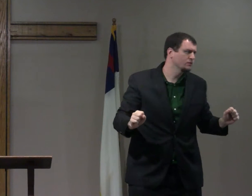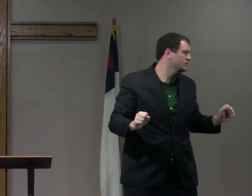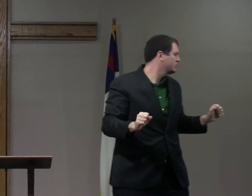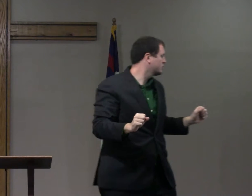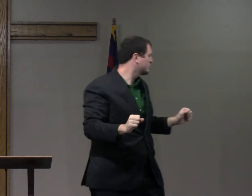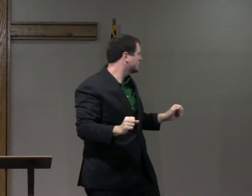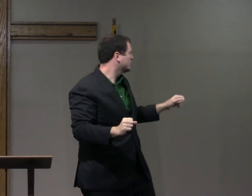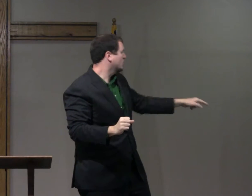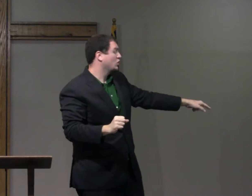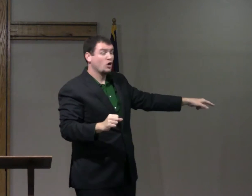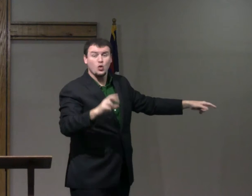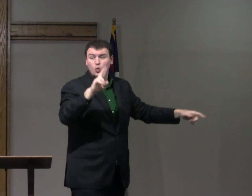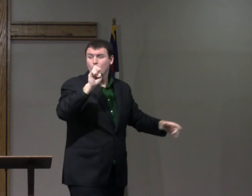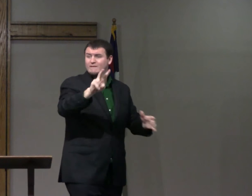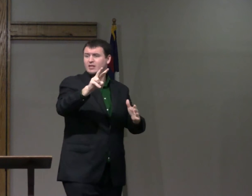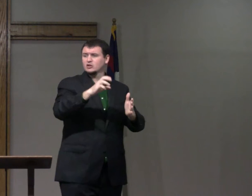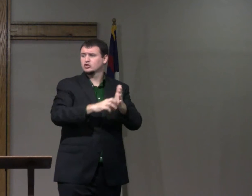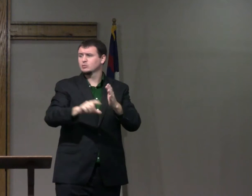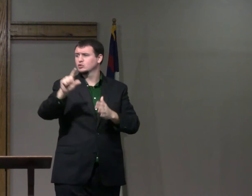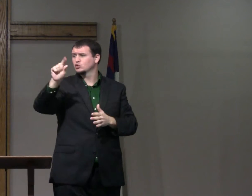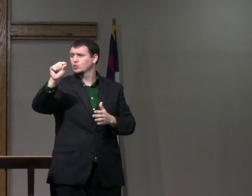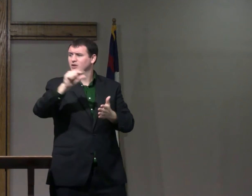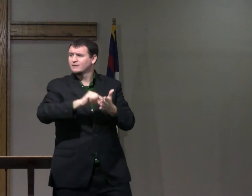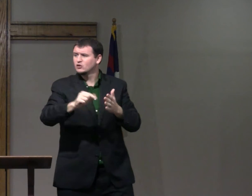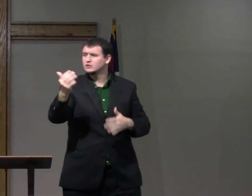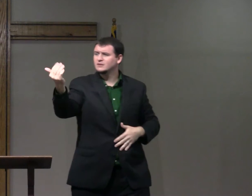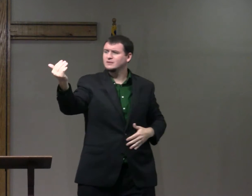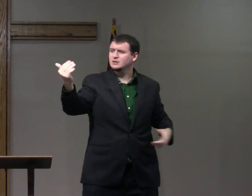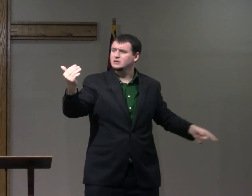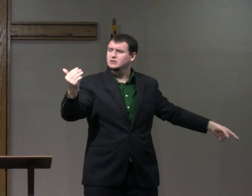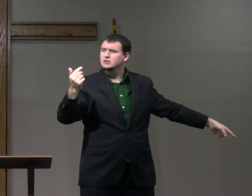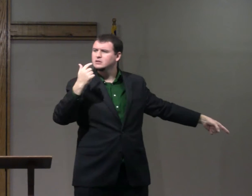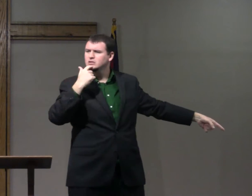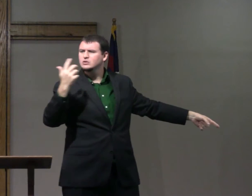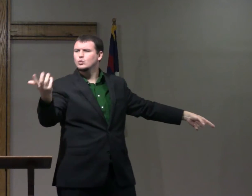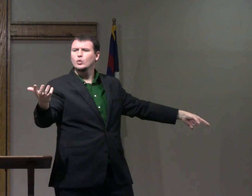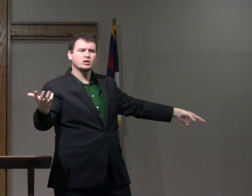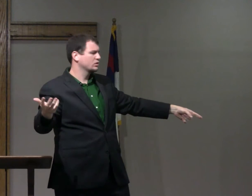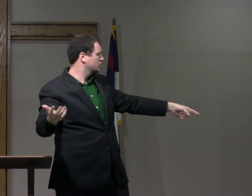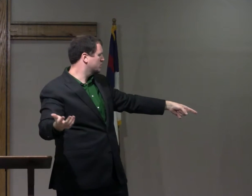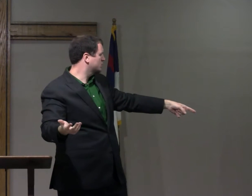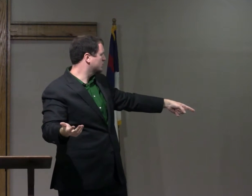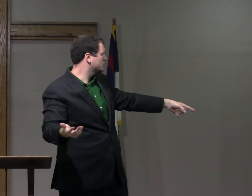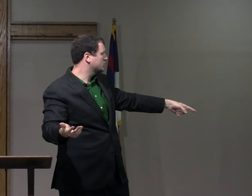repentance, to salvation. Revelation 20:15 says,